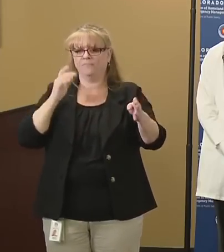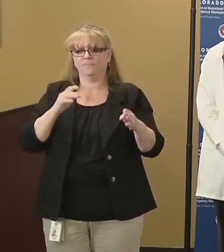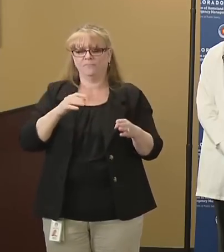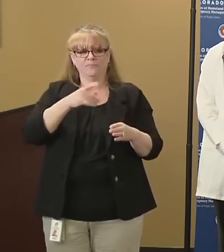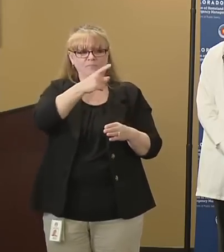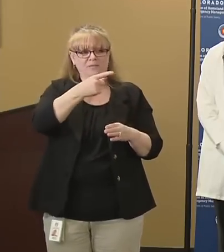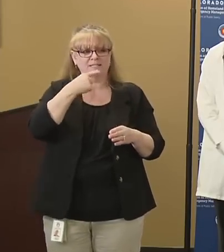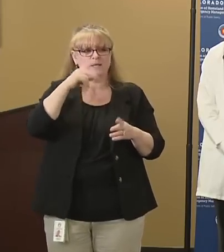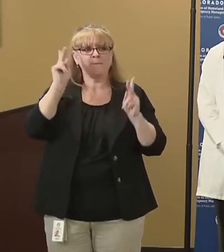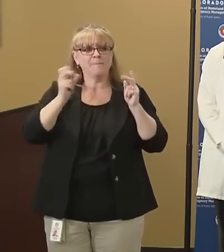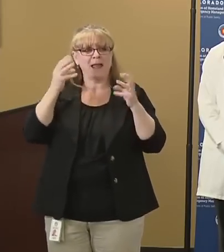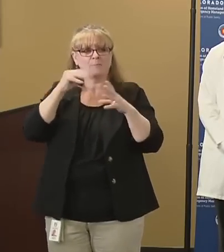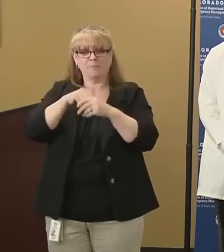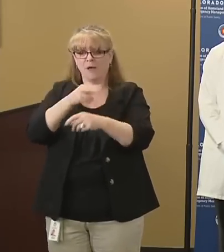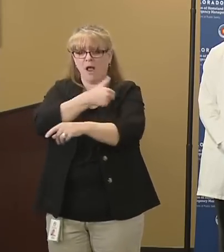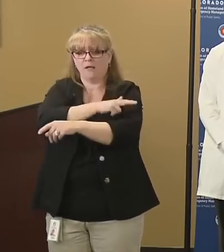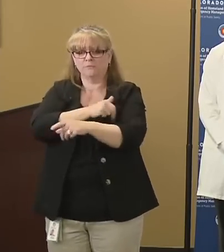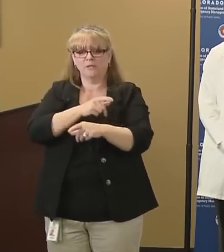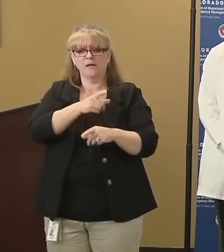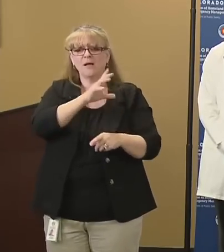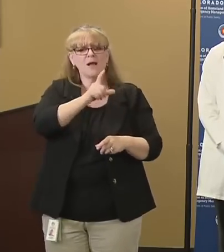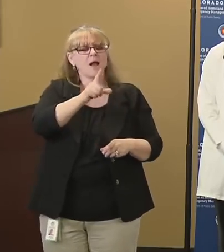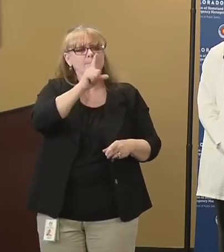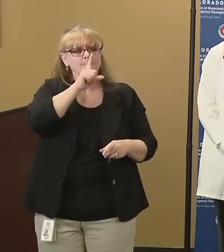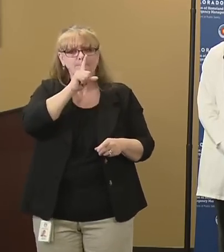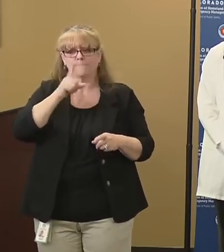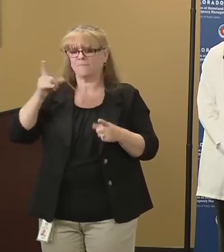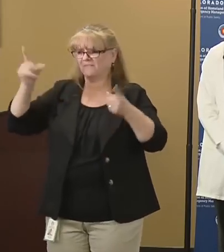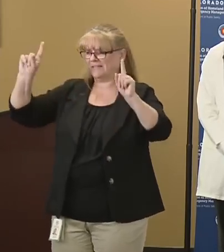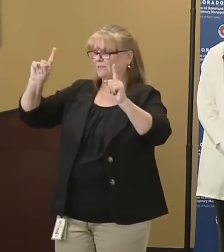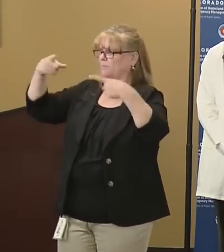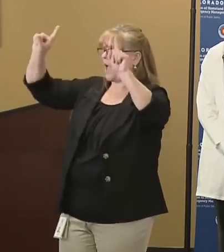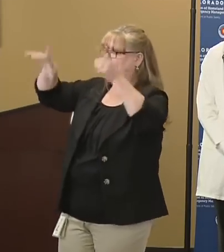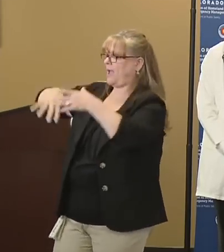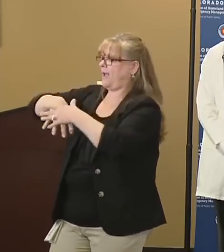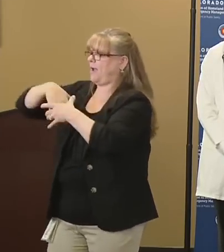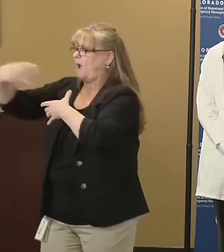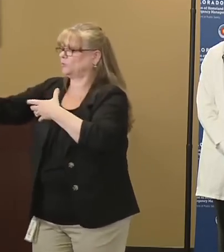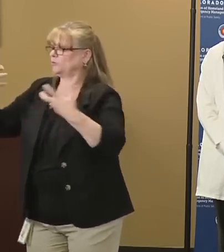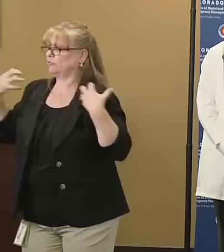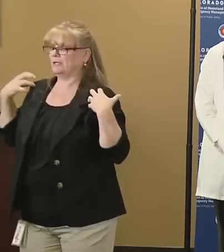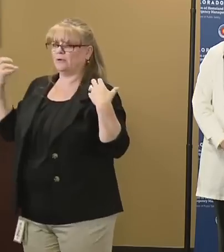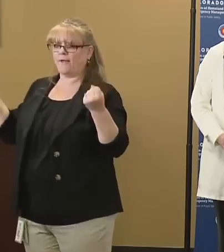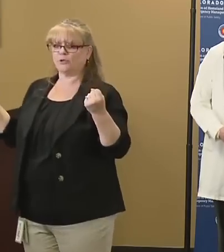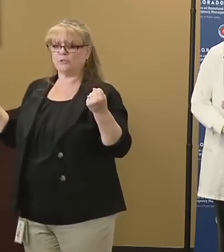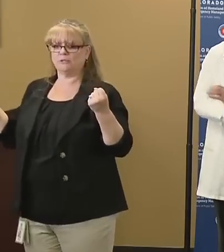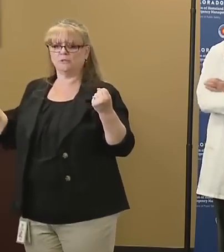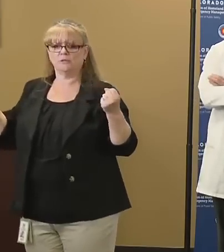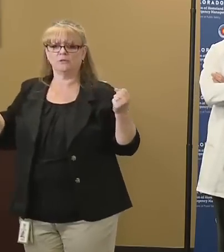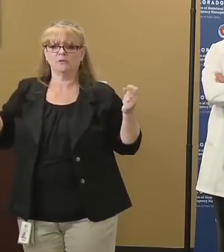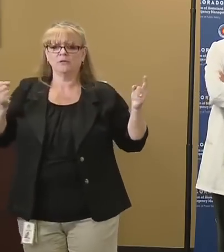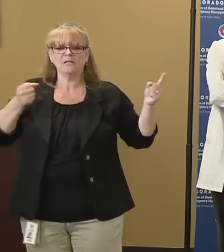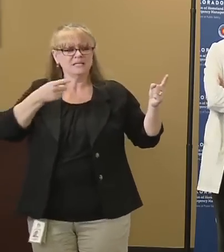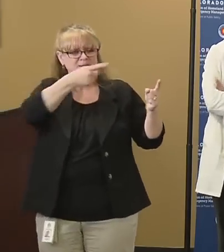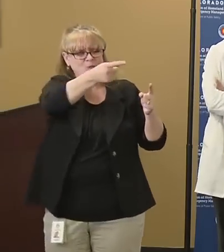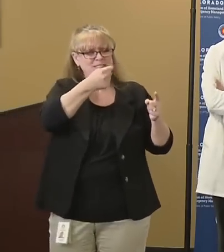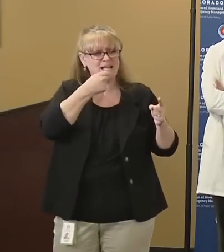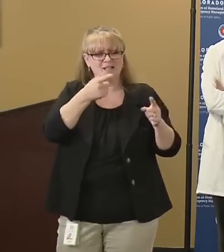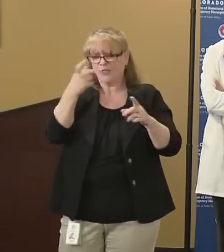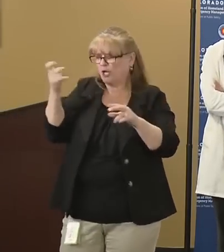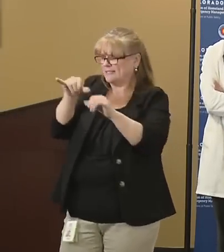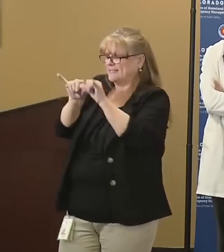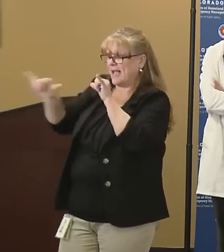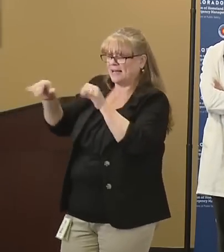released from that. You said today that the average is about 20 days. When does that number begin to become an emergency number? Yeah,